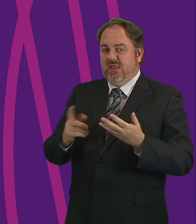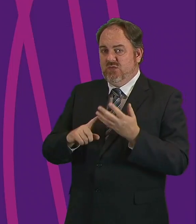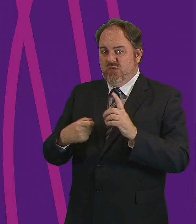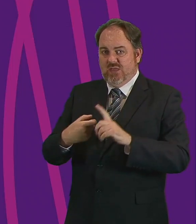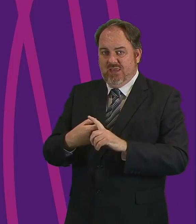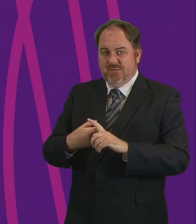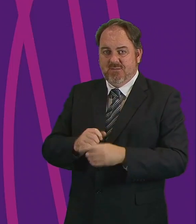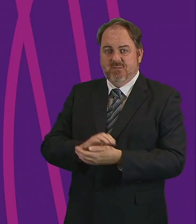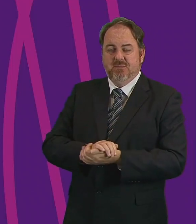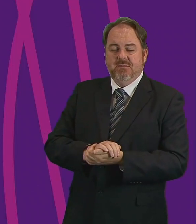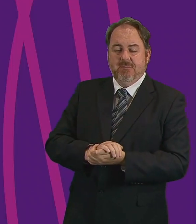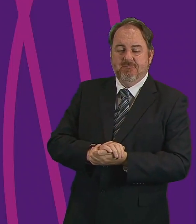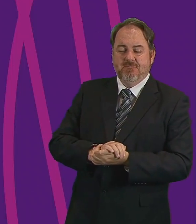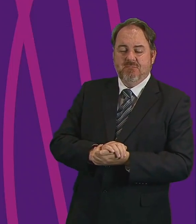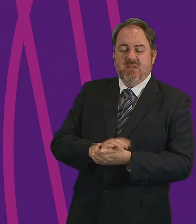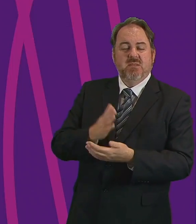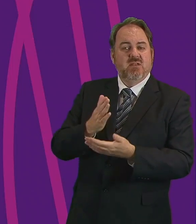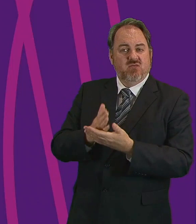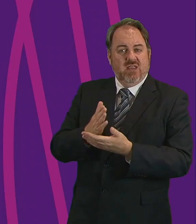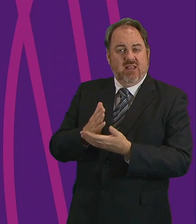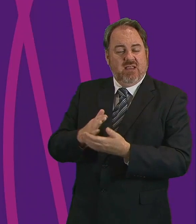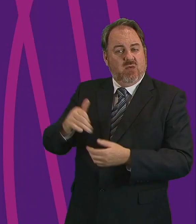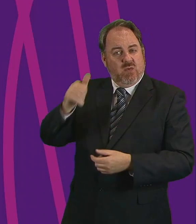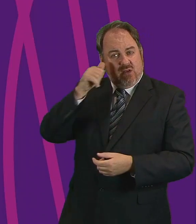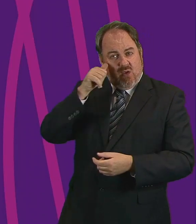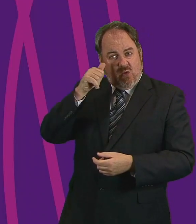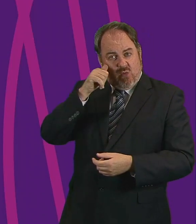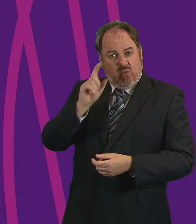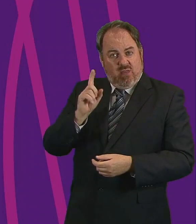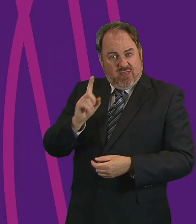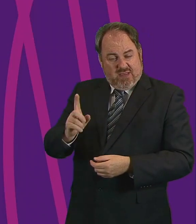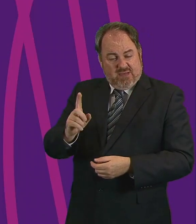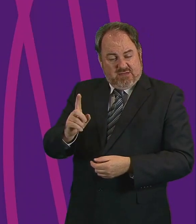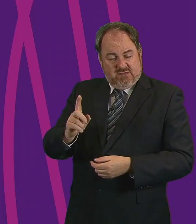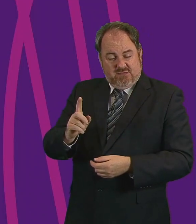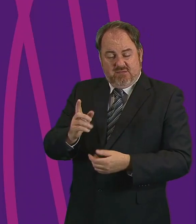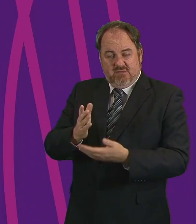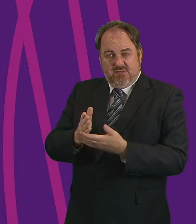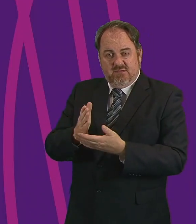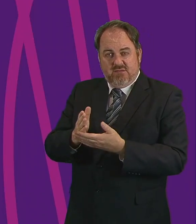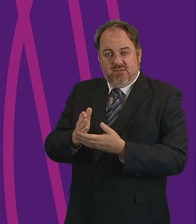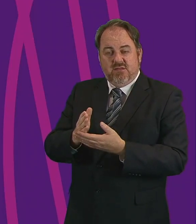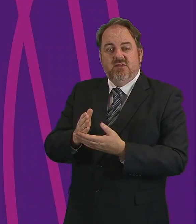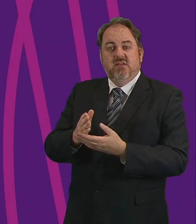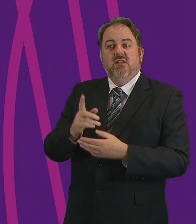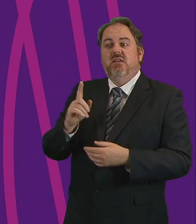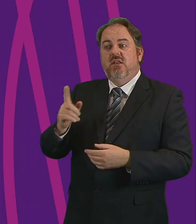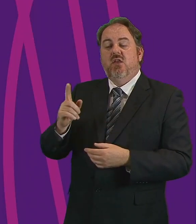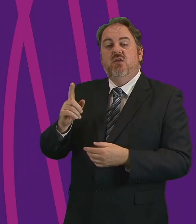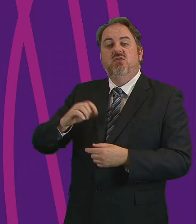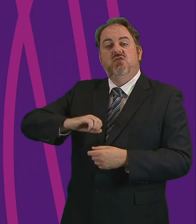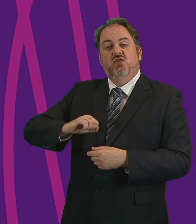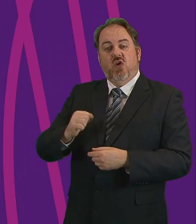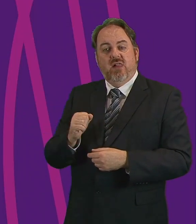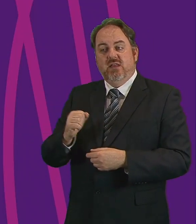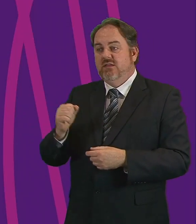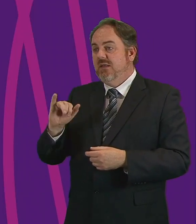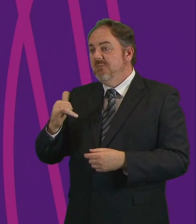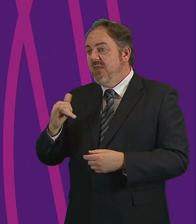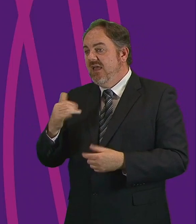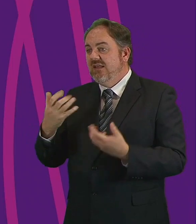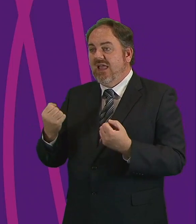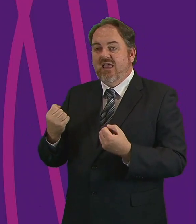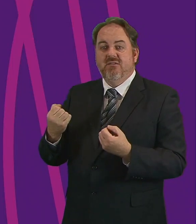little more generous there in Scotland, this may prove something of a levelling out factor. As we all